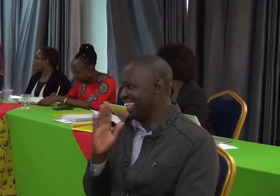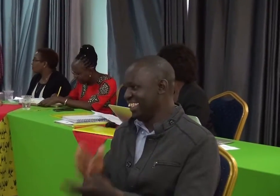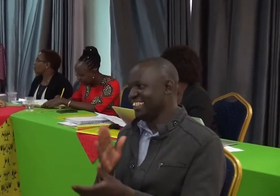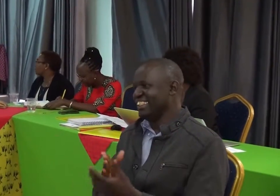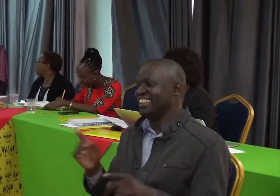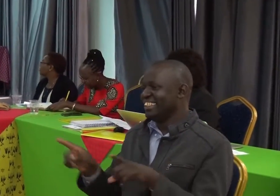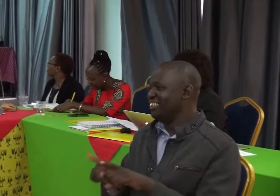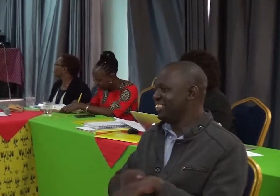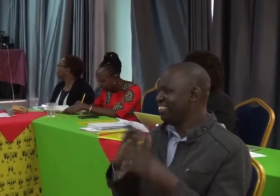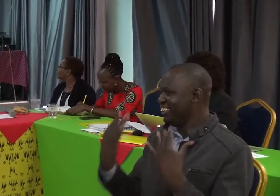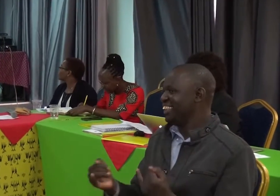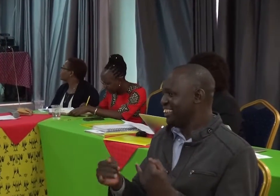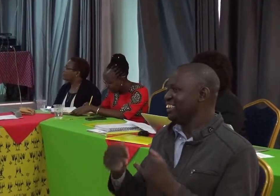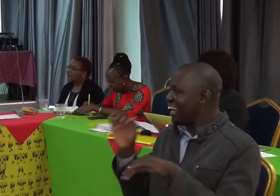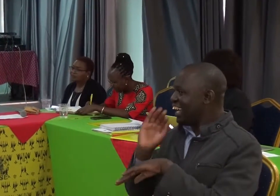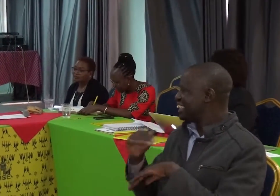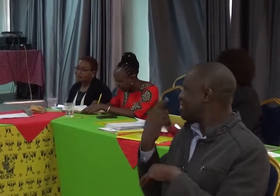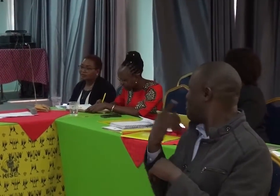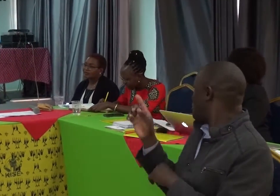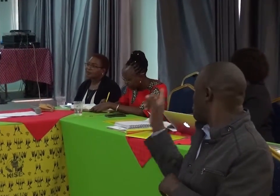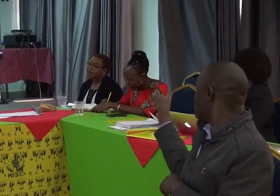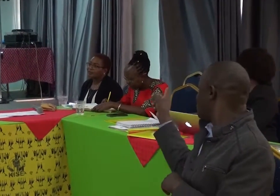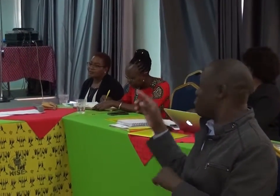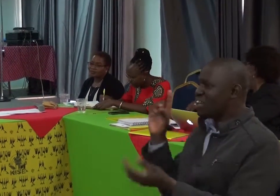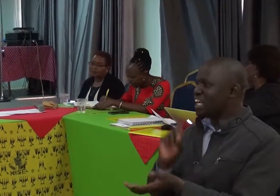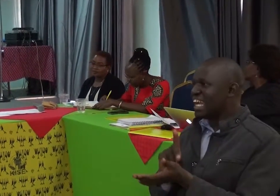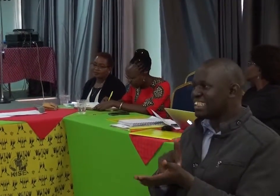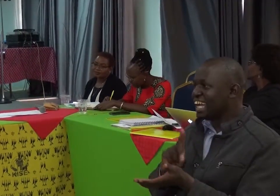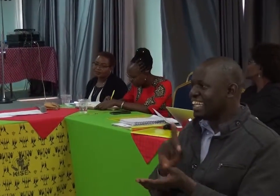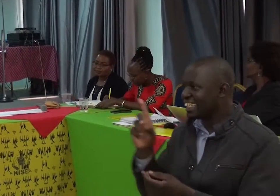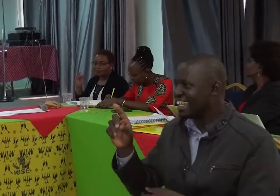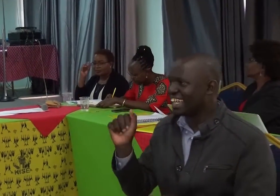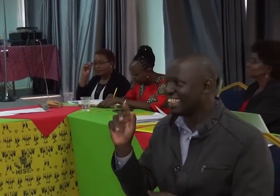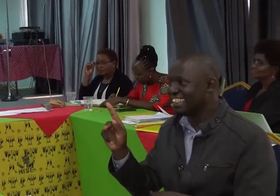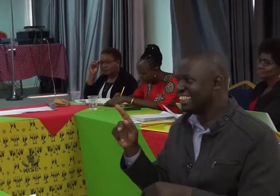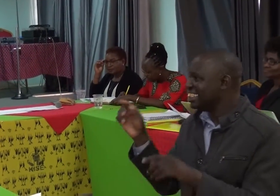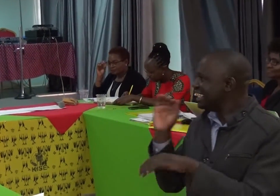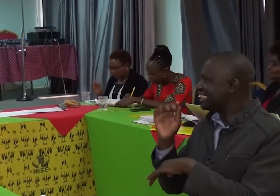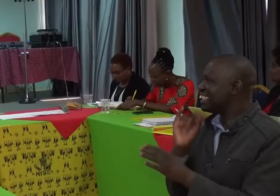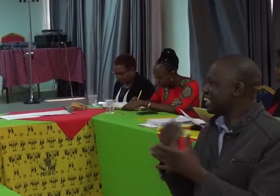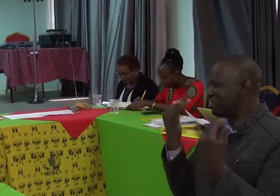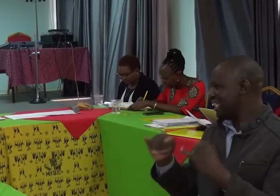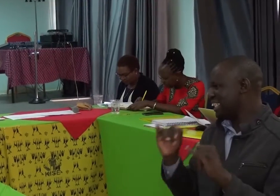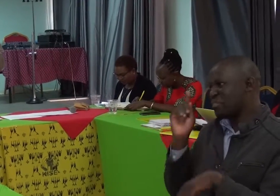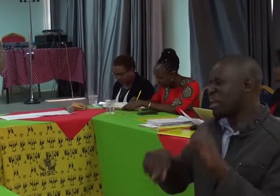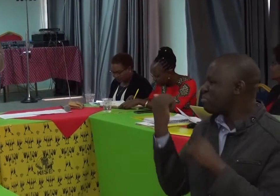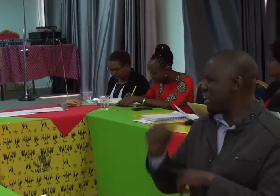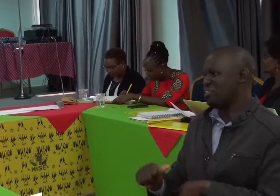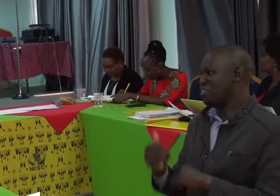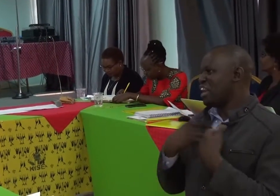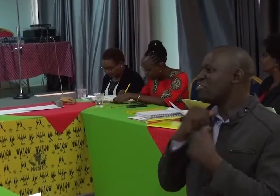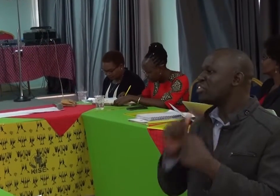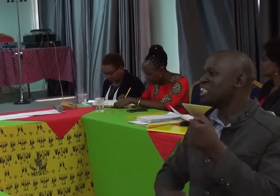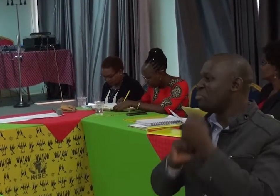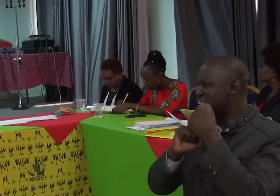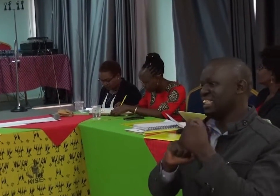trying. Yeah, my colleagues, Arika is here. We are still trying. You can